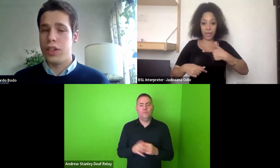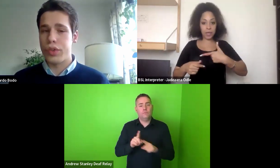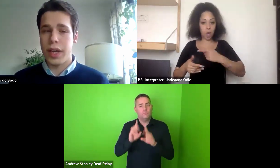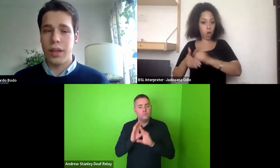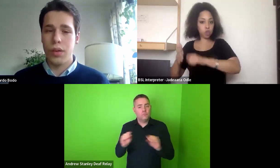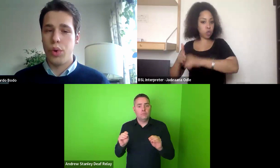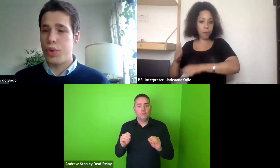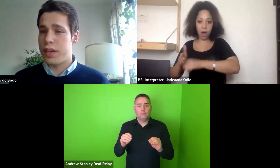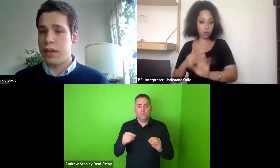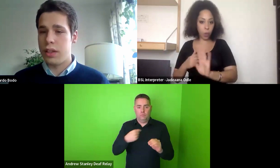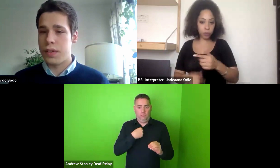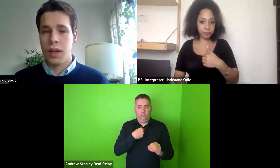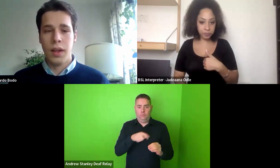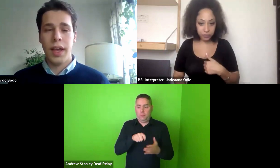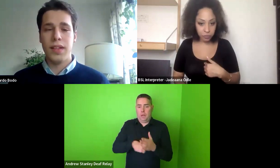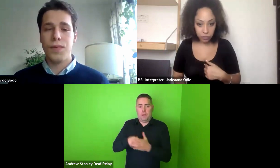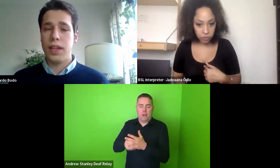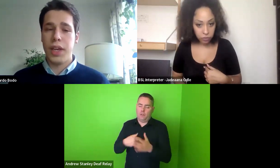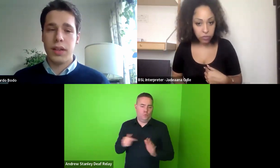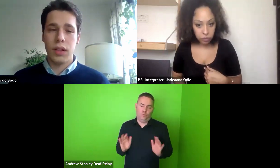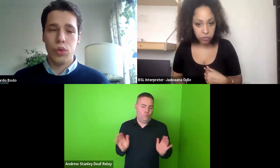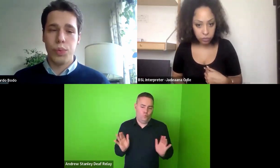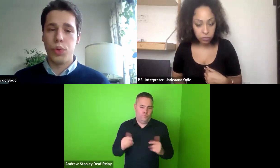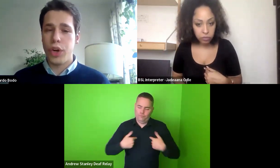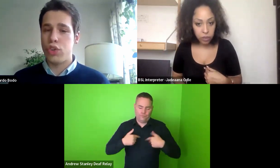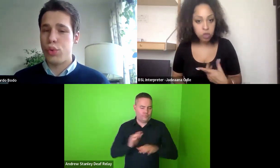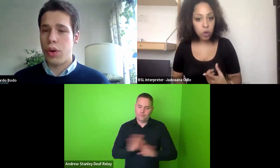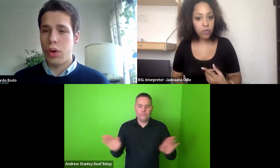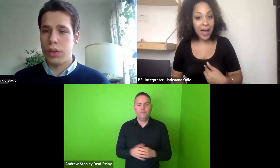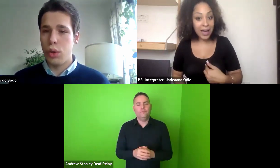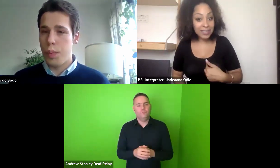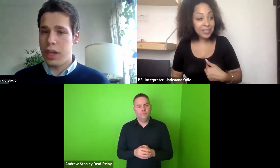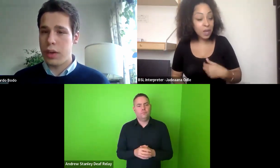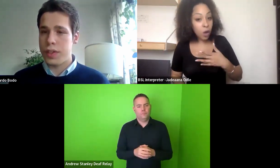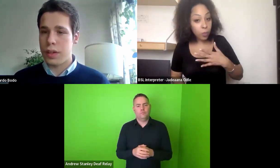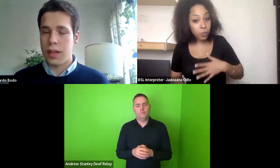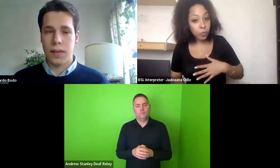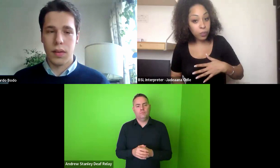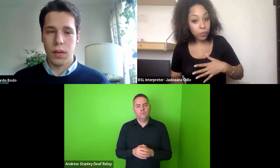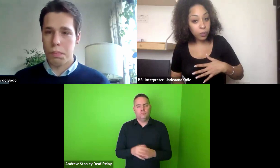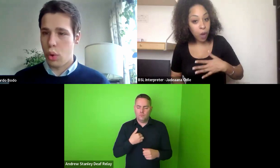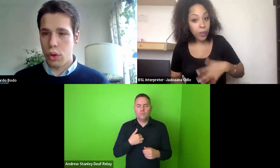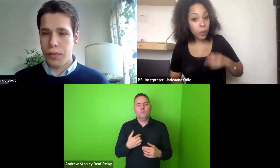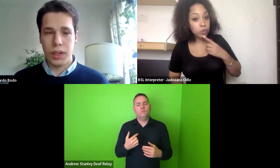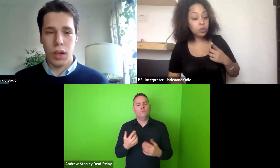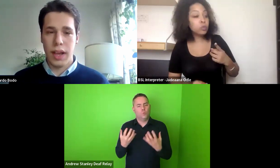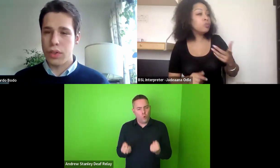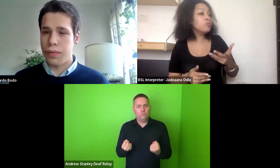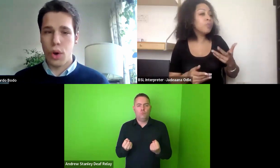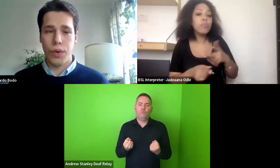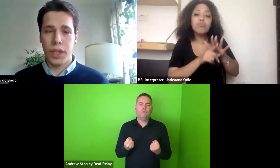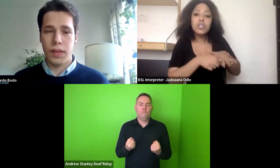also civil society representatives. And it's fundamental to put pressure on lawmakers at all of